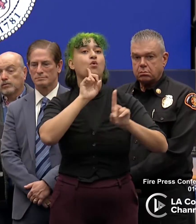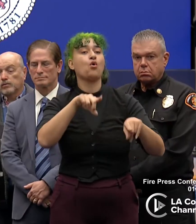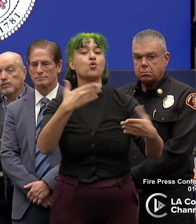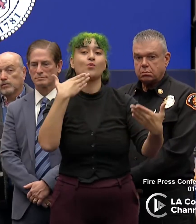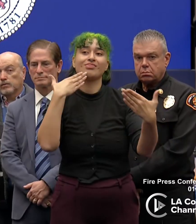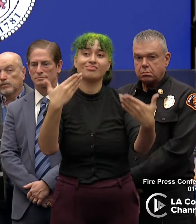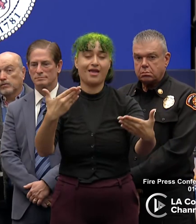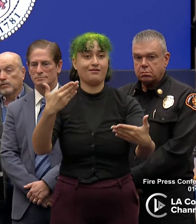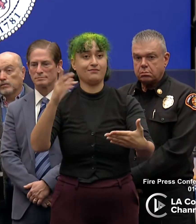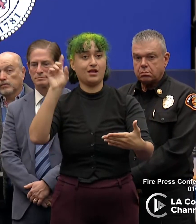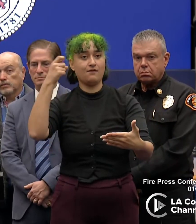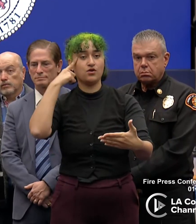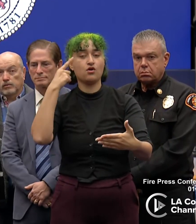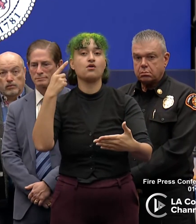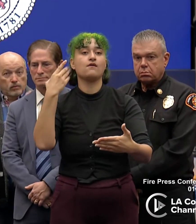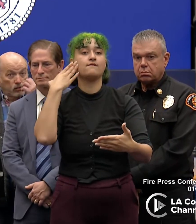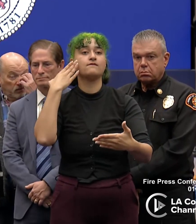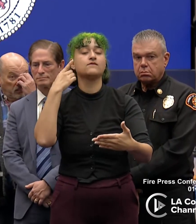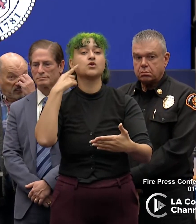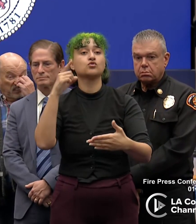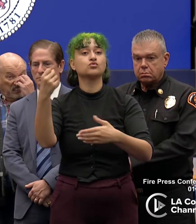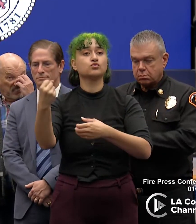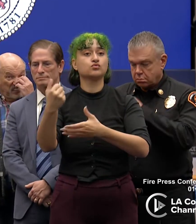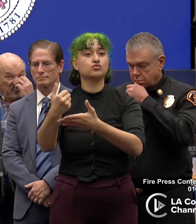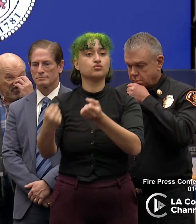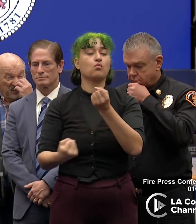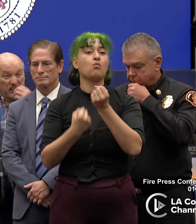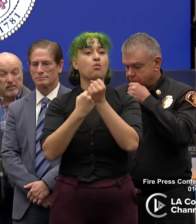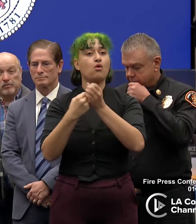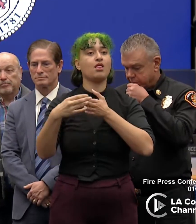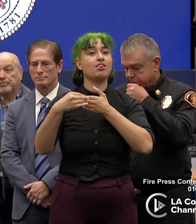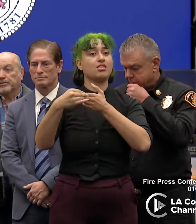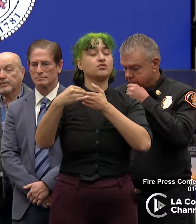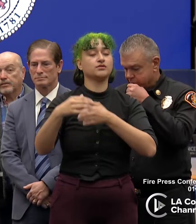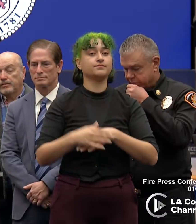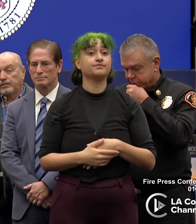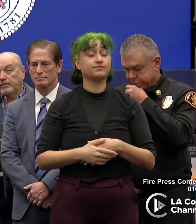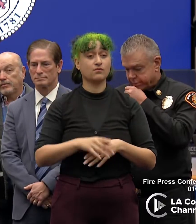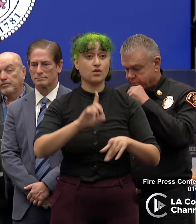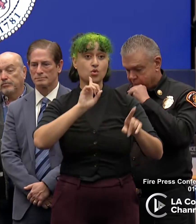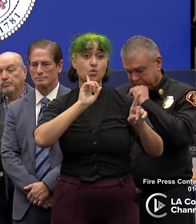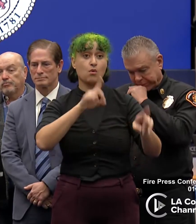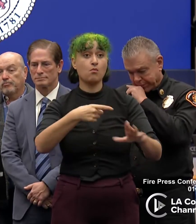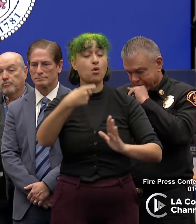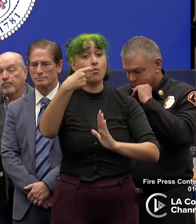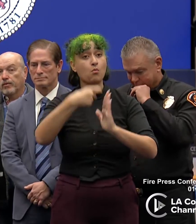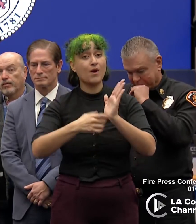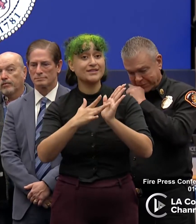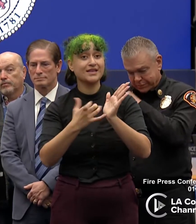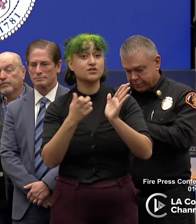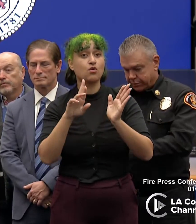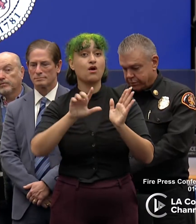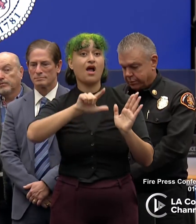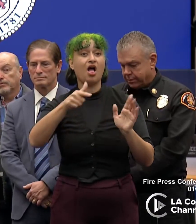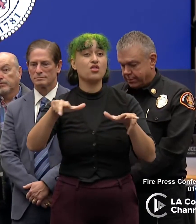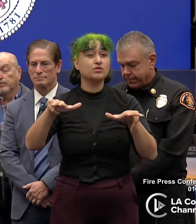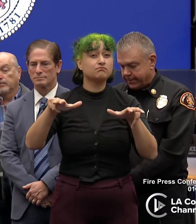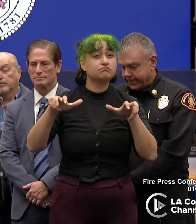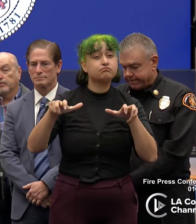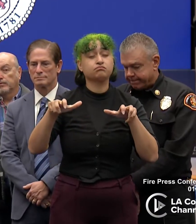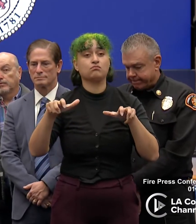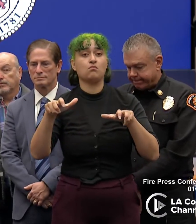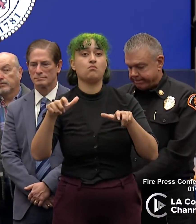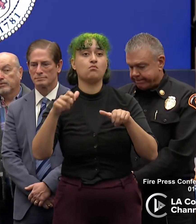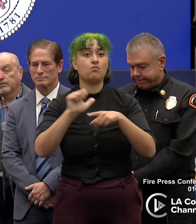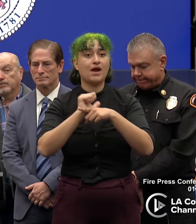thank him for his support and leadership. To report price gouging or other predatory practices, you can